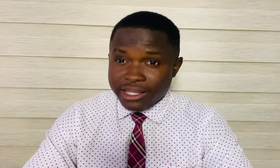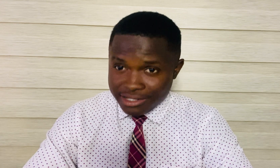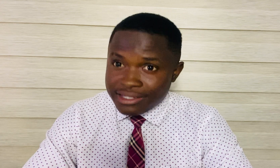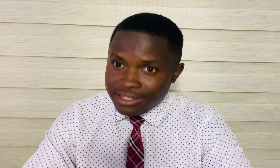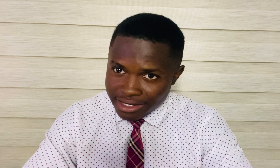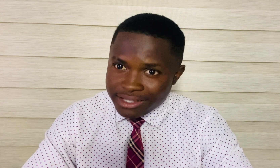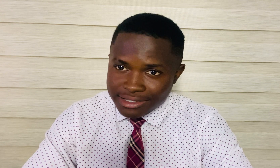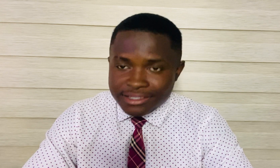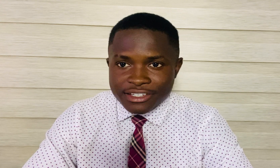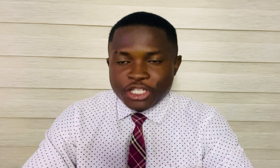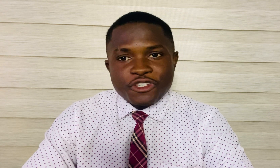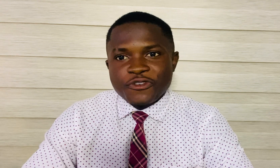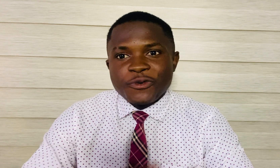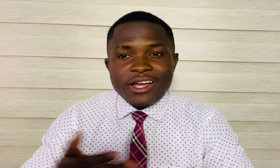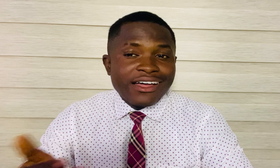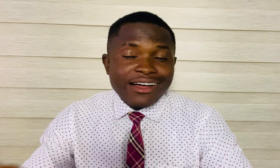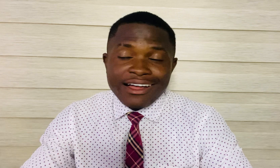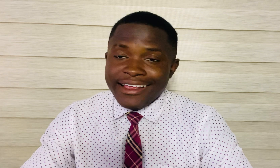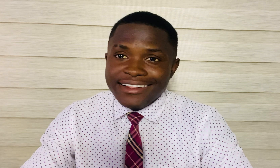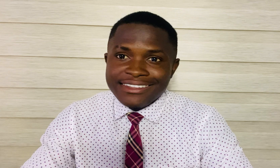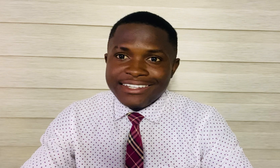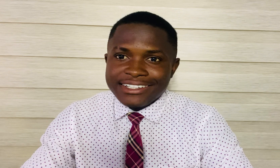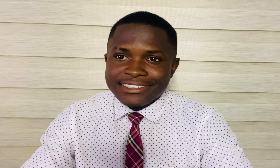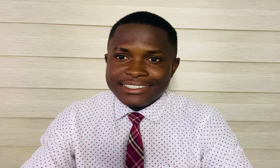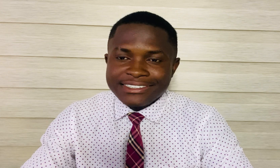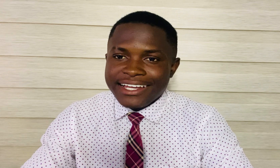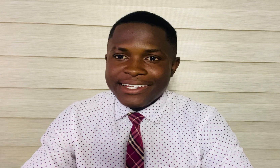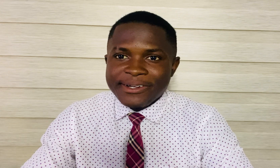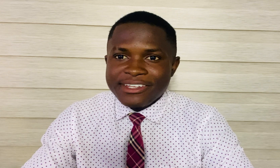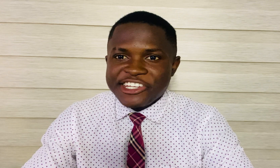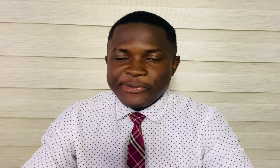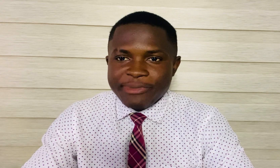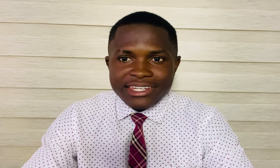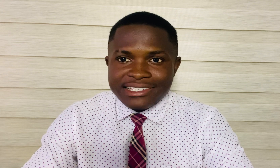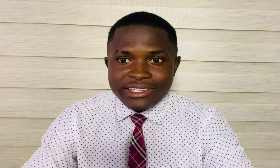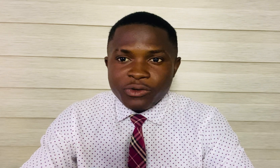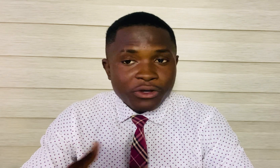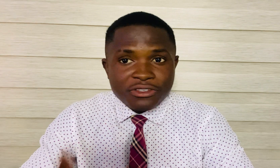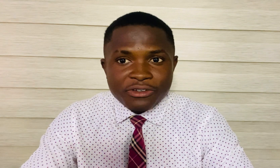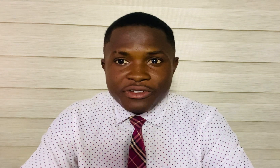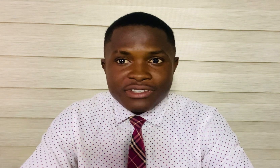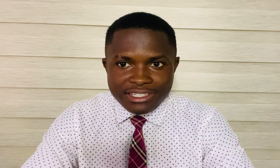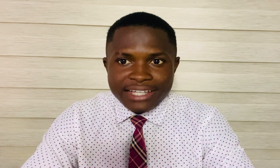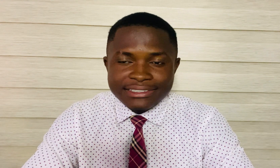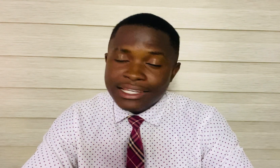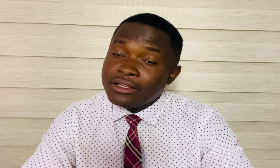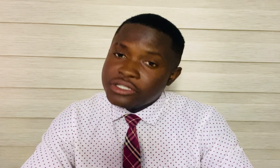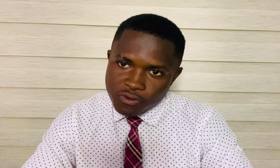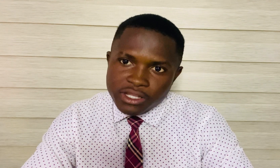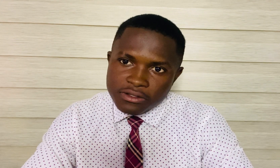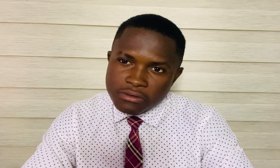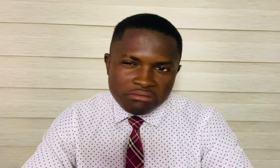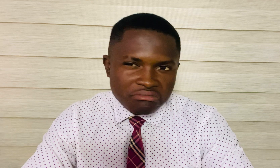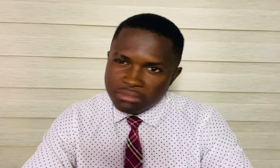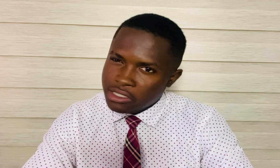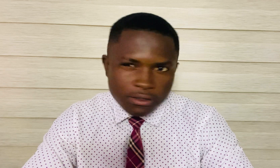means yes. So in the sign language community, we also use that. So we do